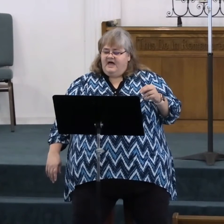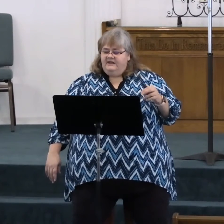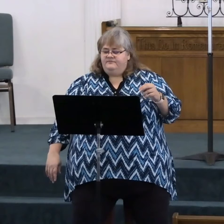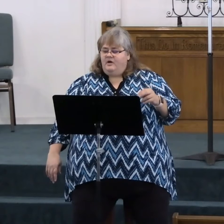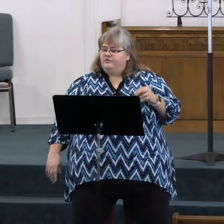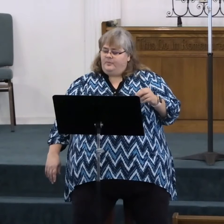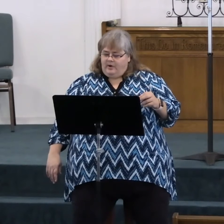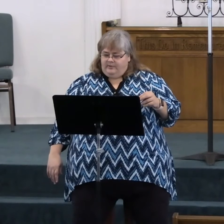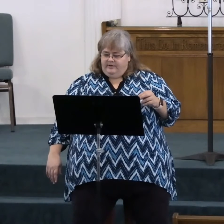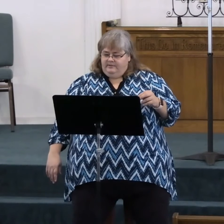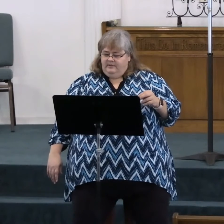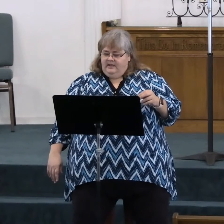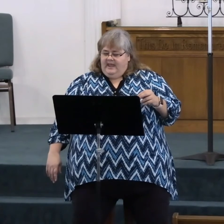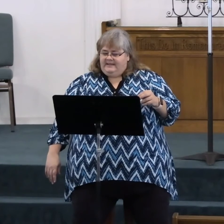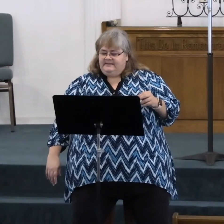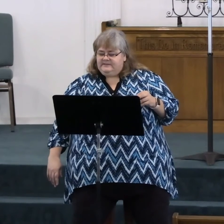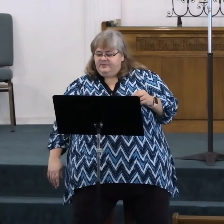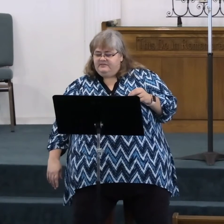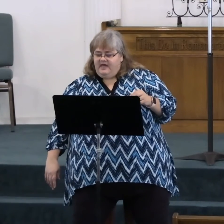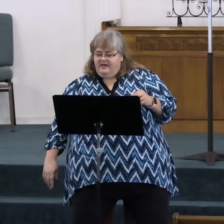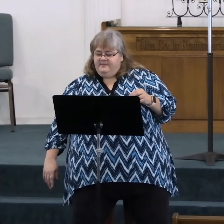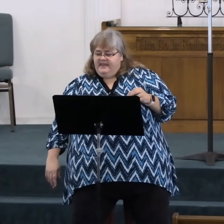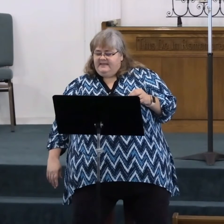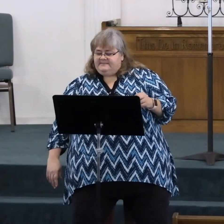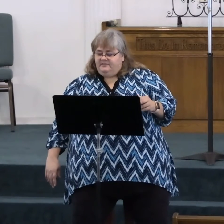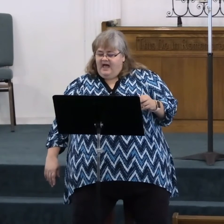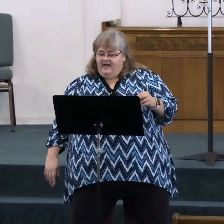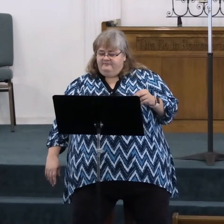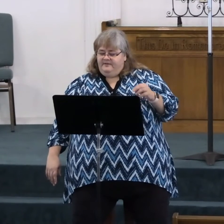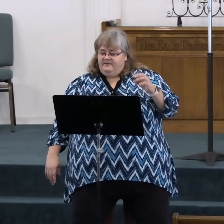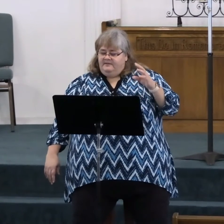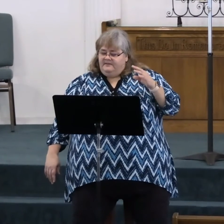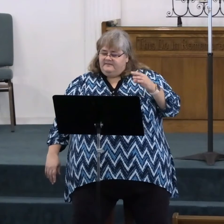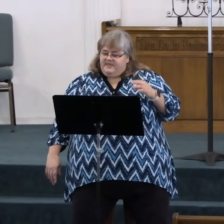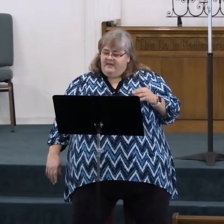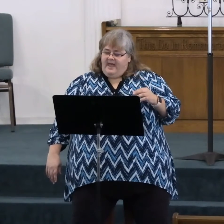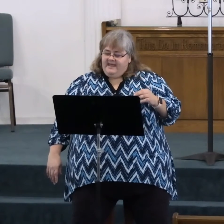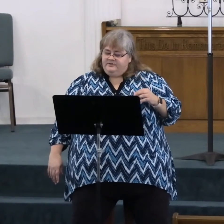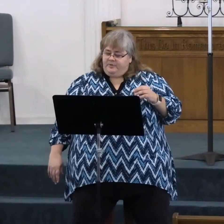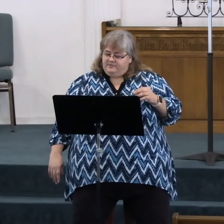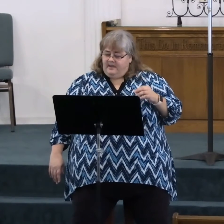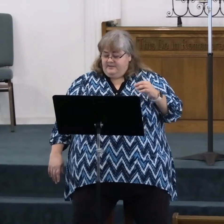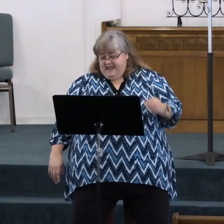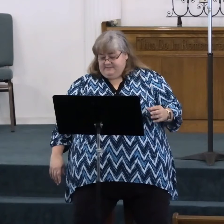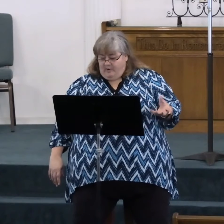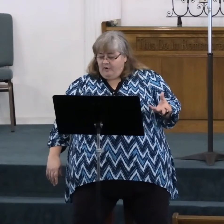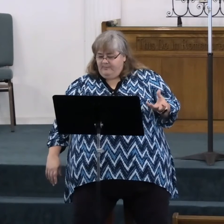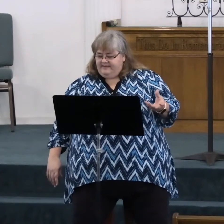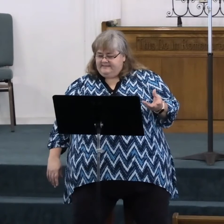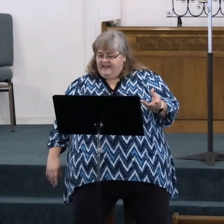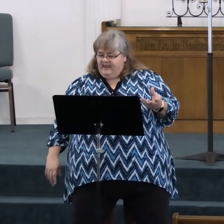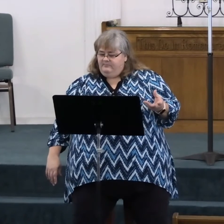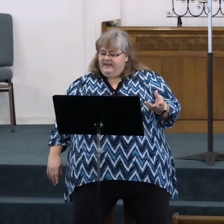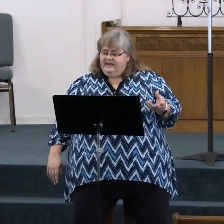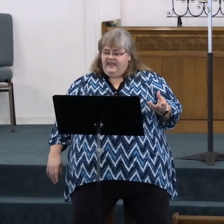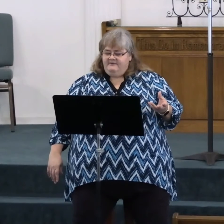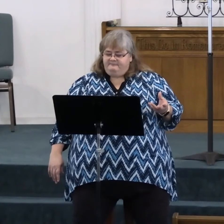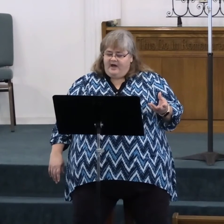light of God's word. A disciplined life is life that has purpose and meaning and